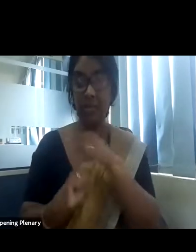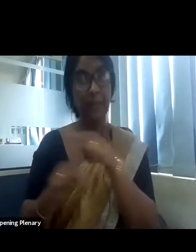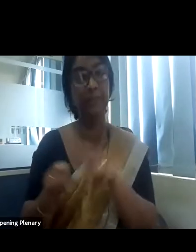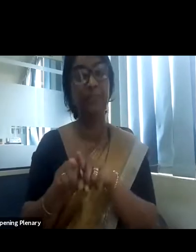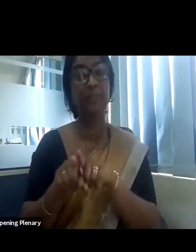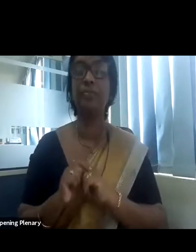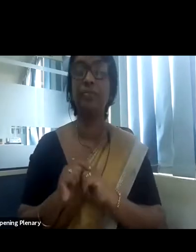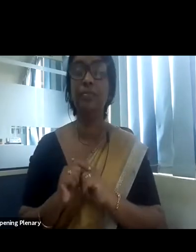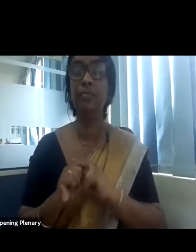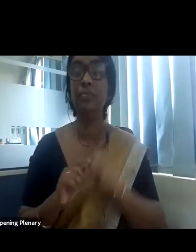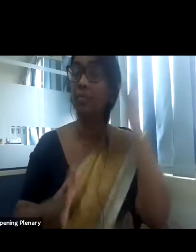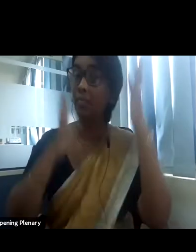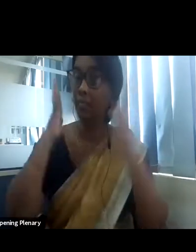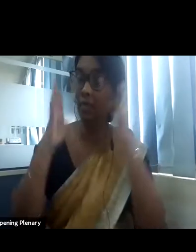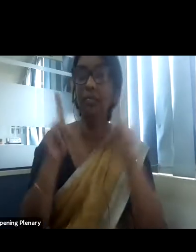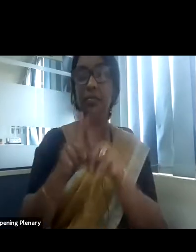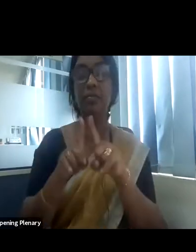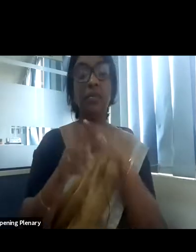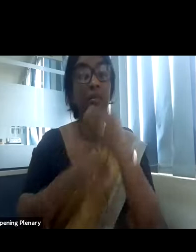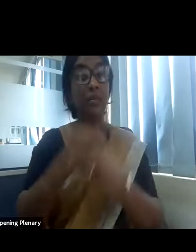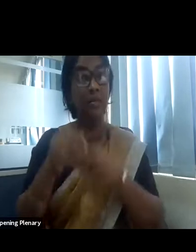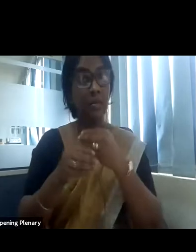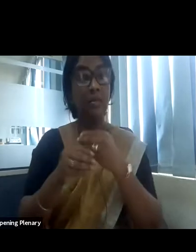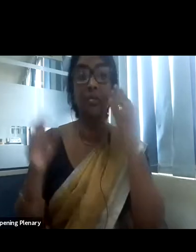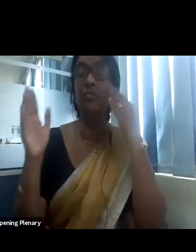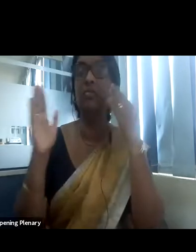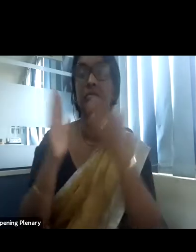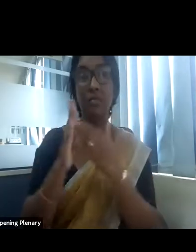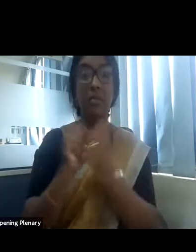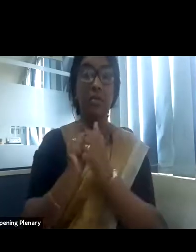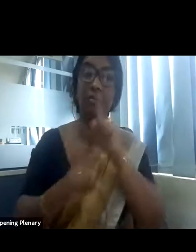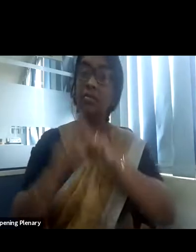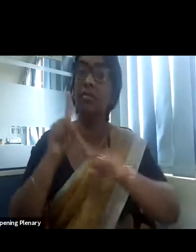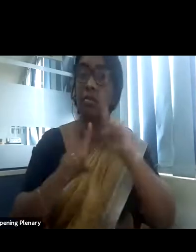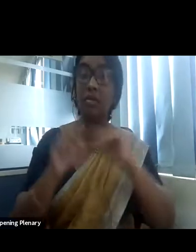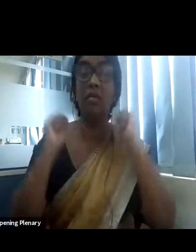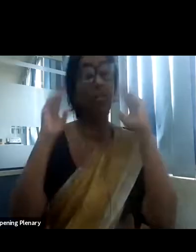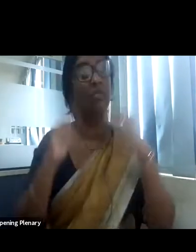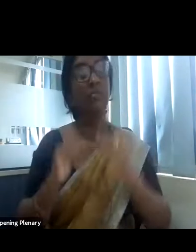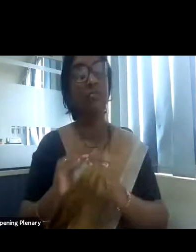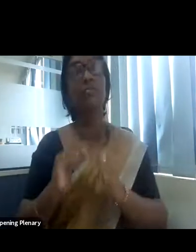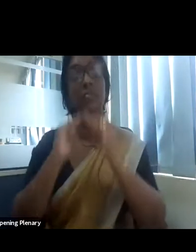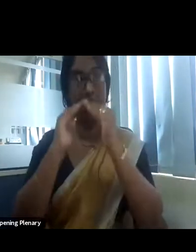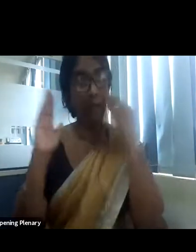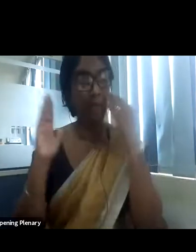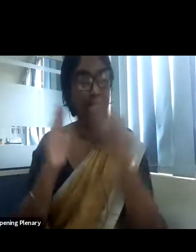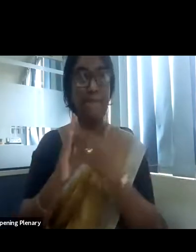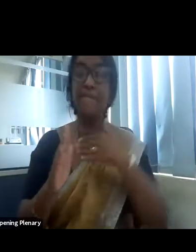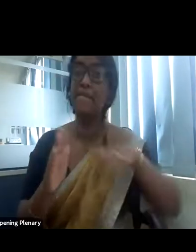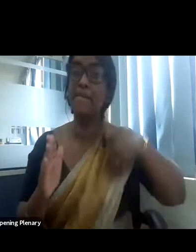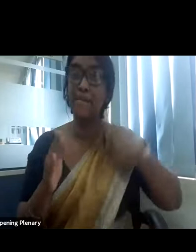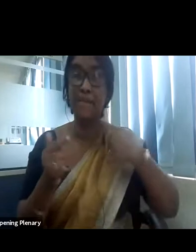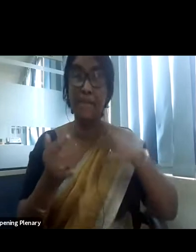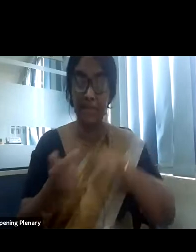for Sustainable Development Alliance in New York, the Secretary General said, as private